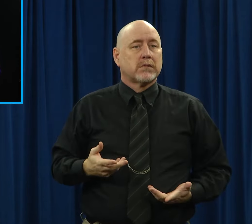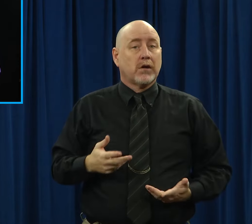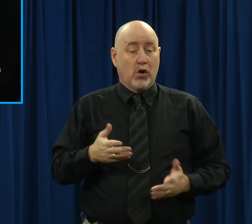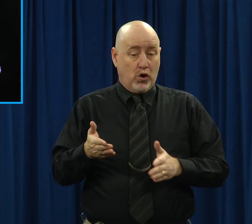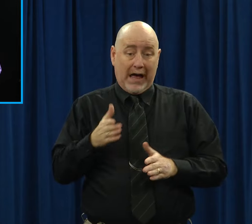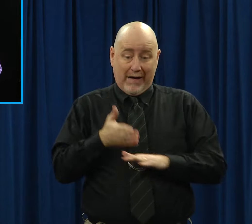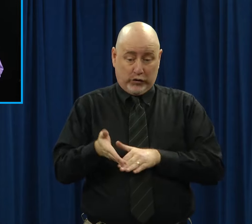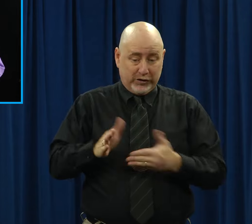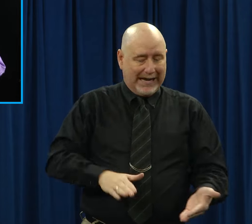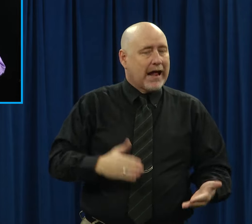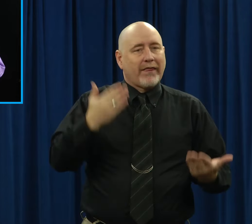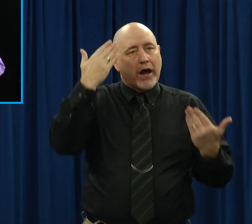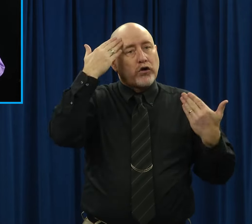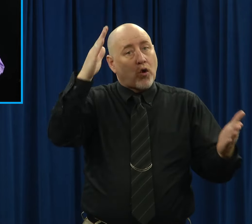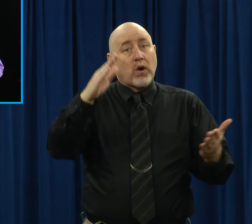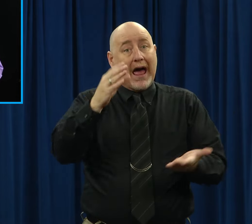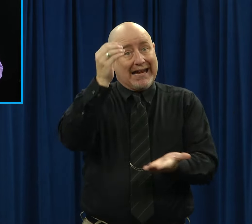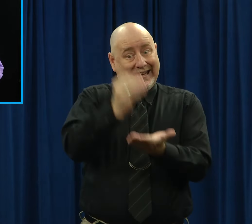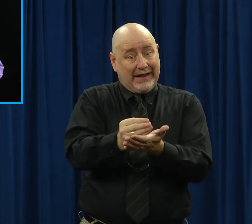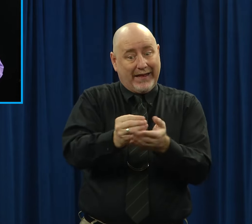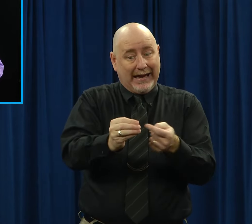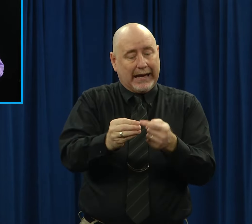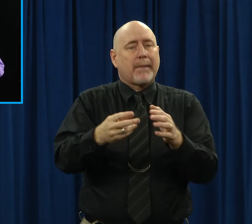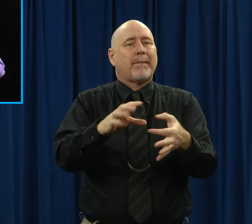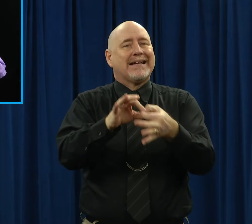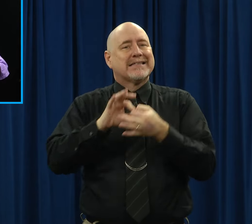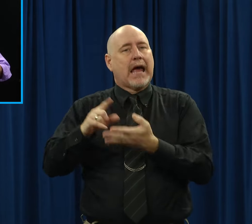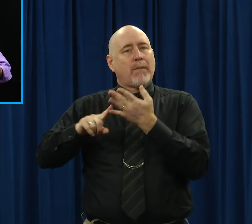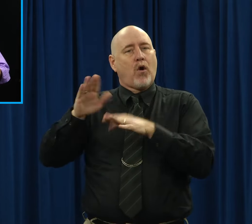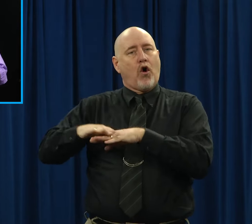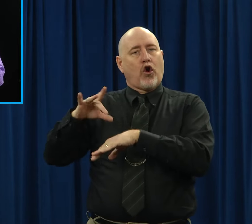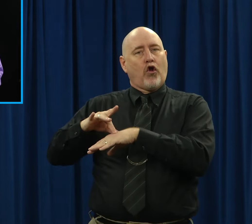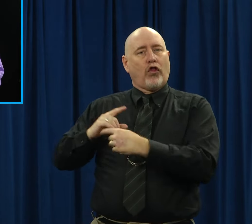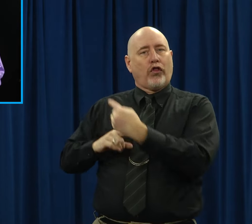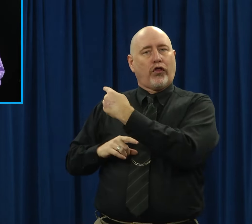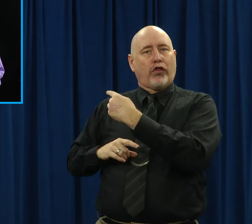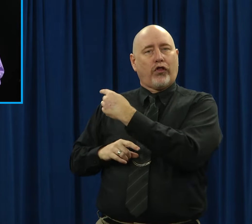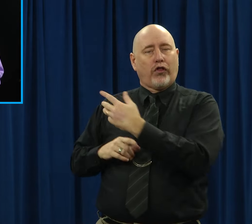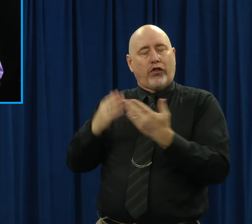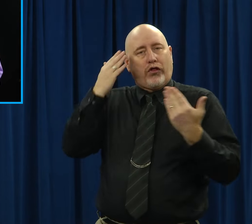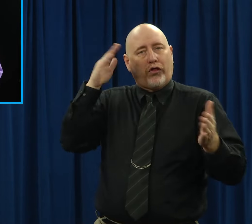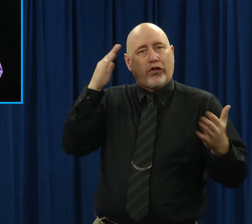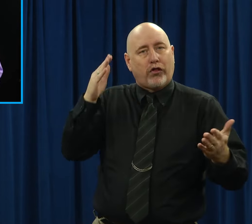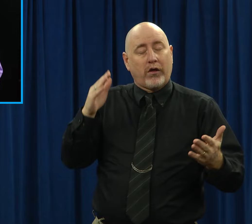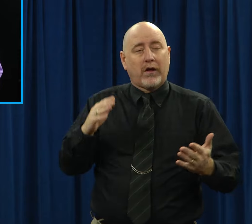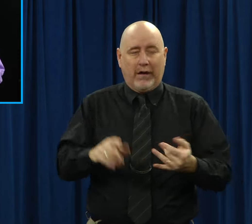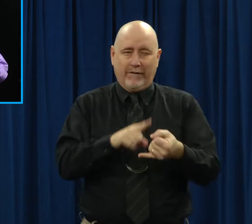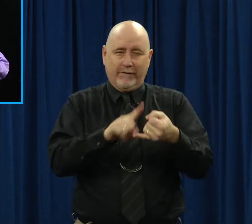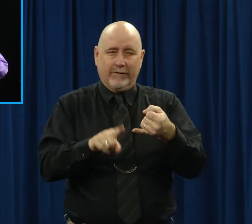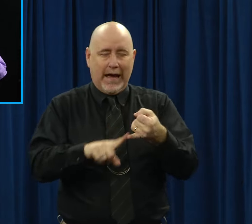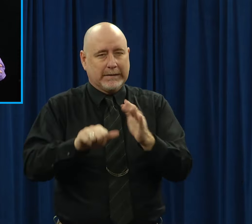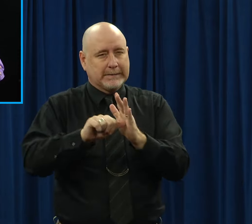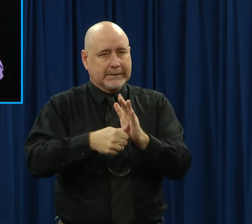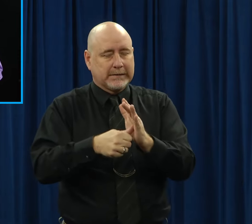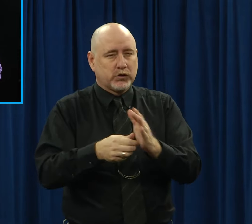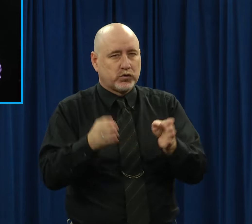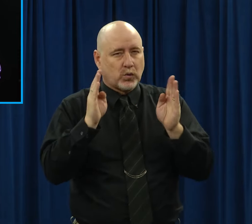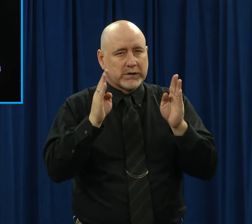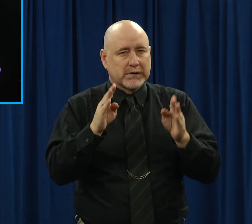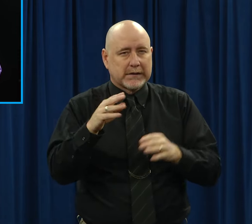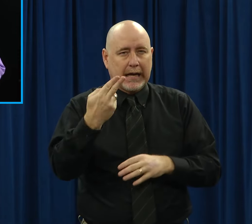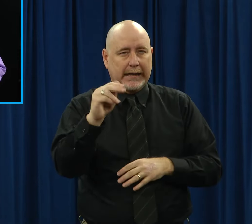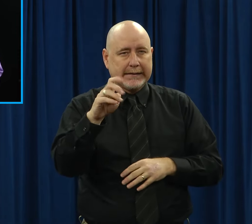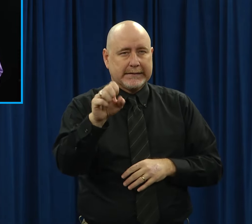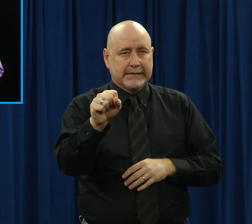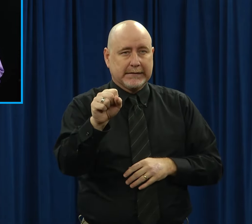this earth. The dead know not anything with regard to what's going on back here. Now, one final thing that I